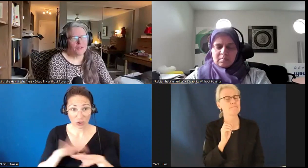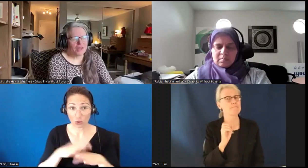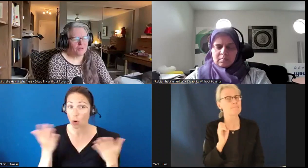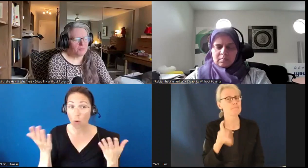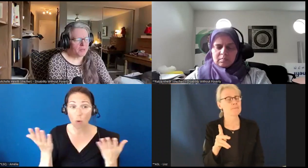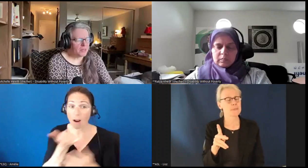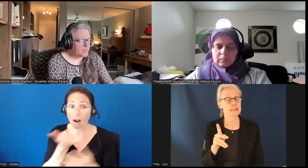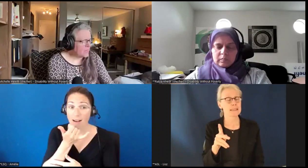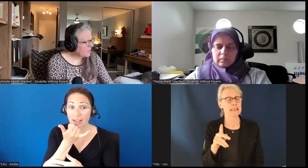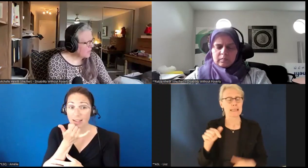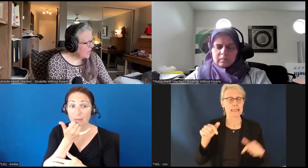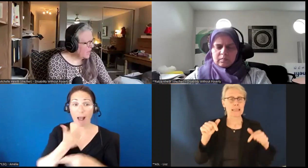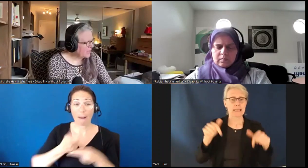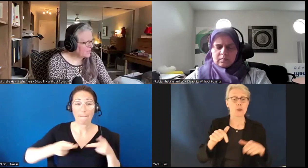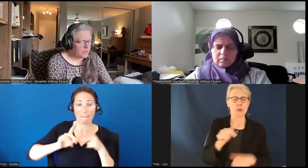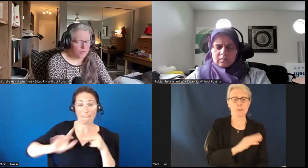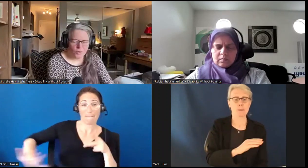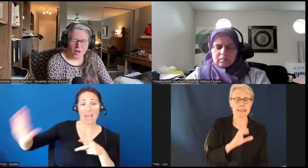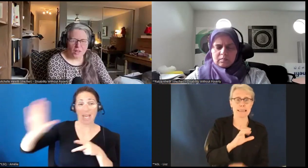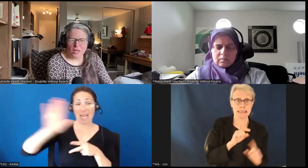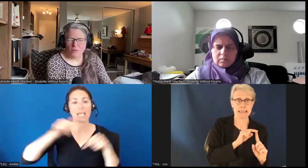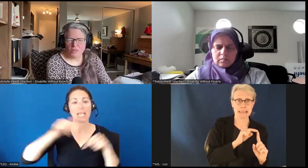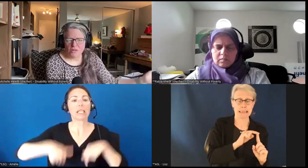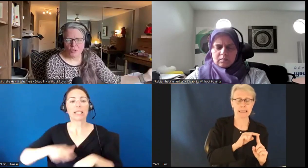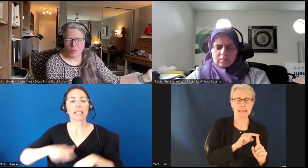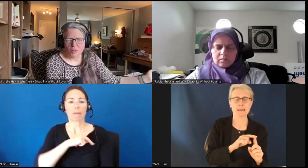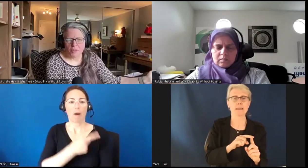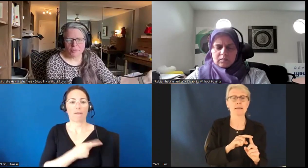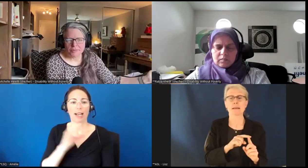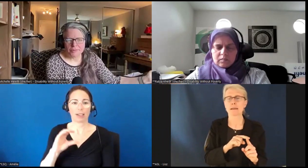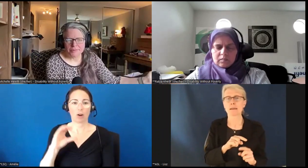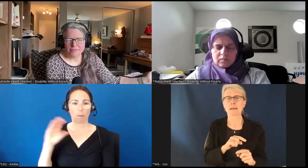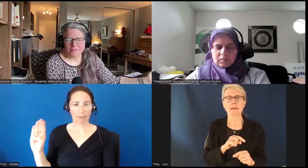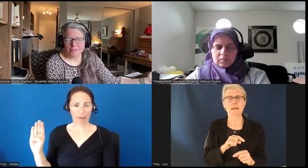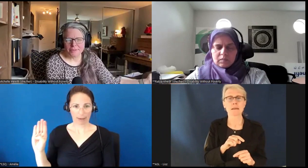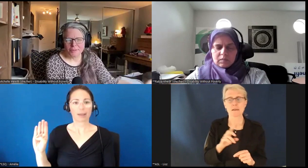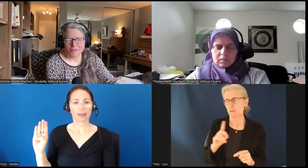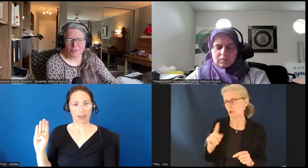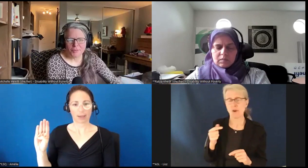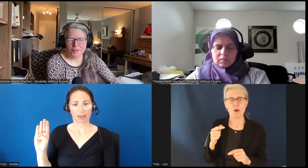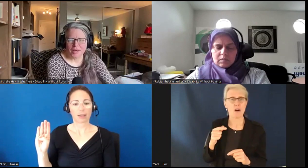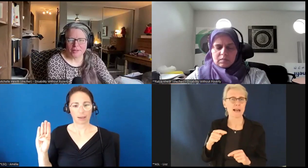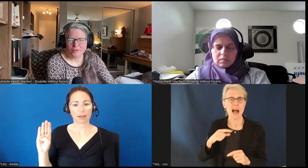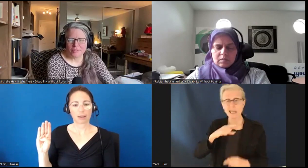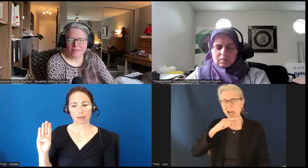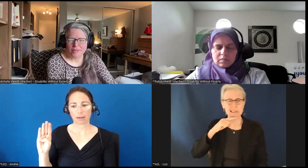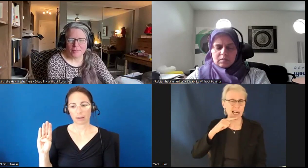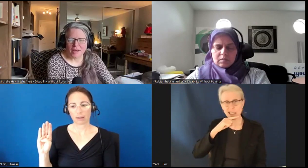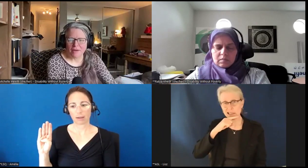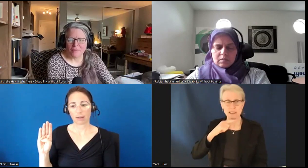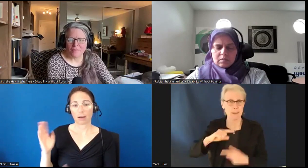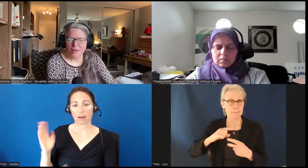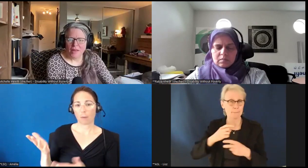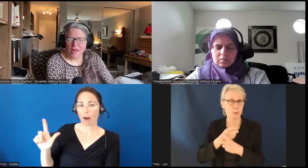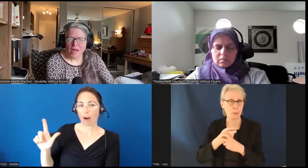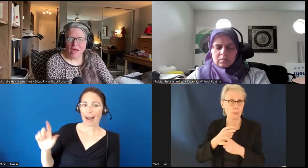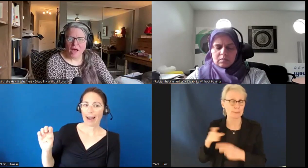if you're here in BC and Leo is now chewing a bone, just so you all know what that noise is in the